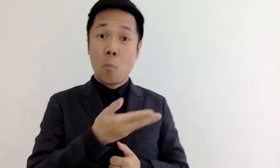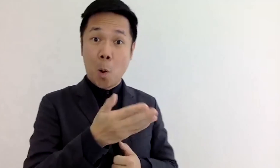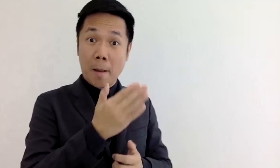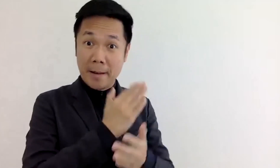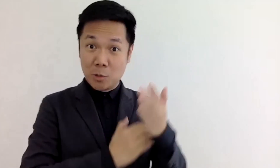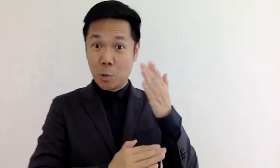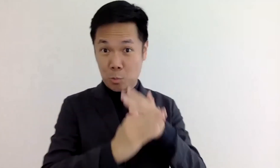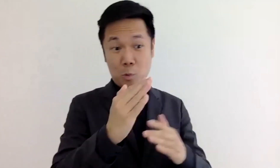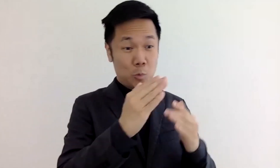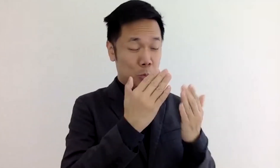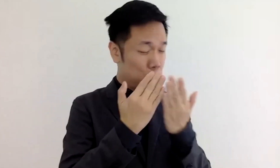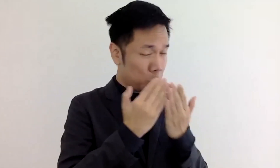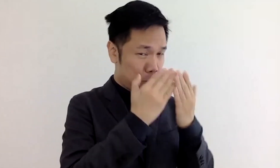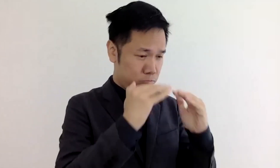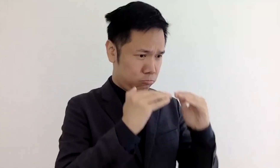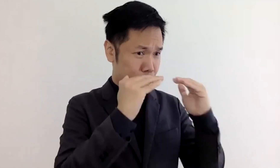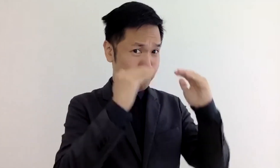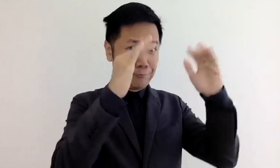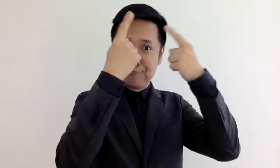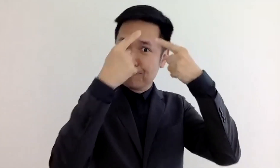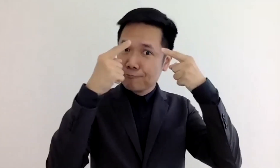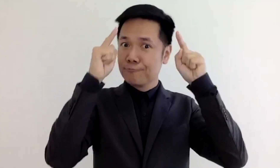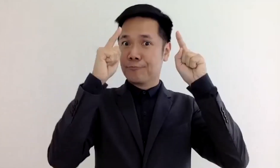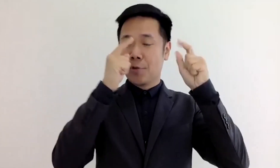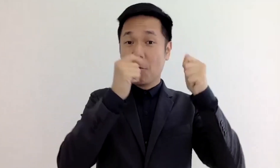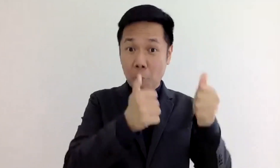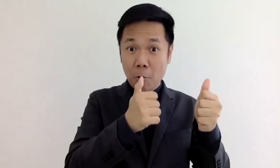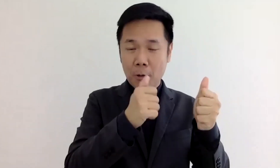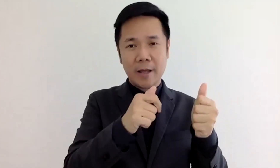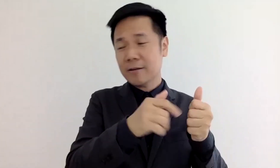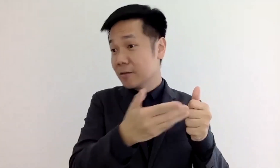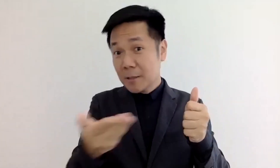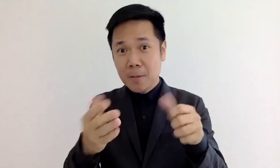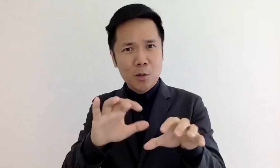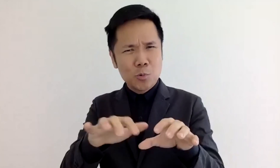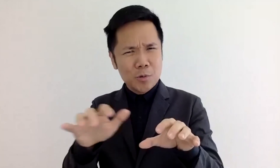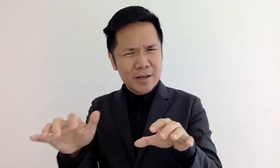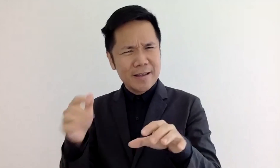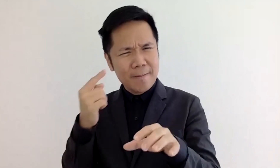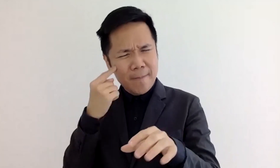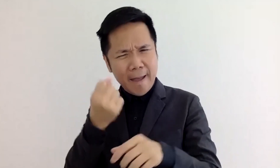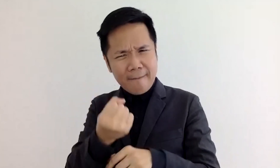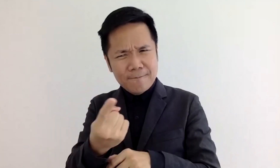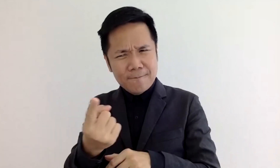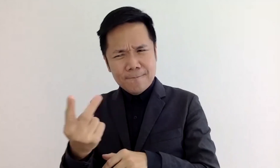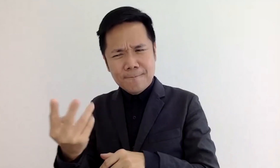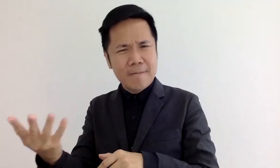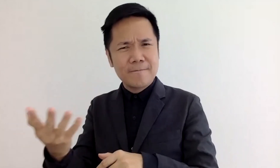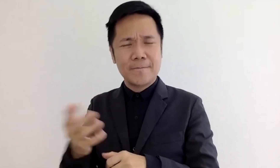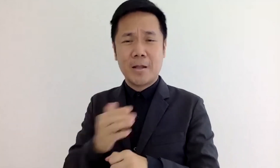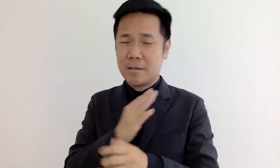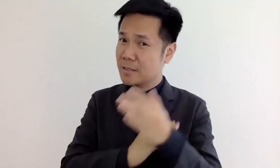people in like many other South Asian country, we have also